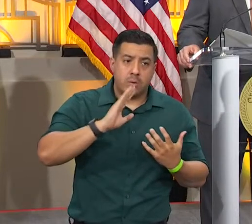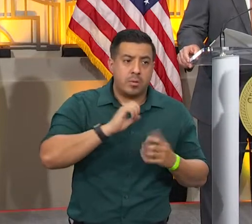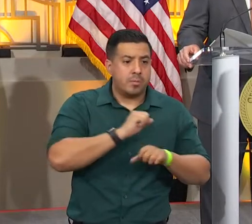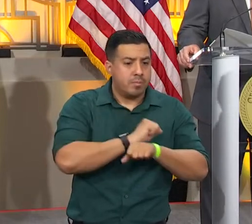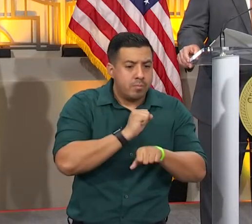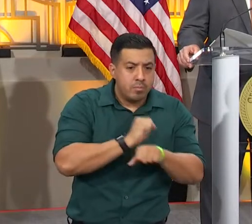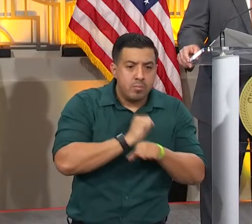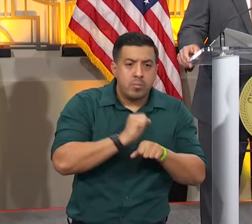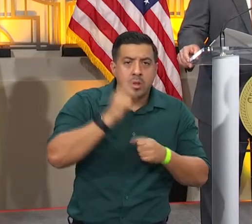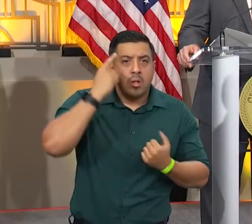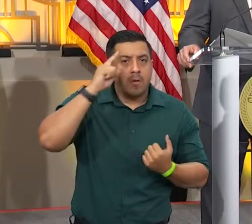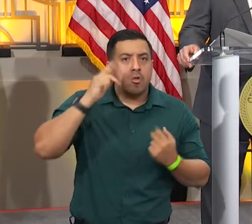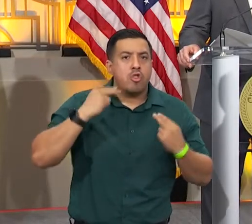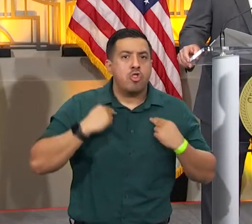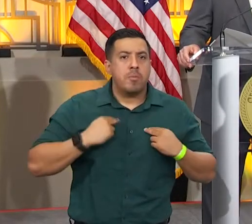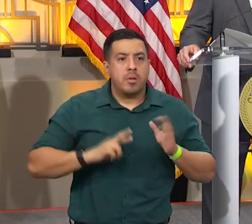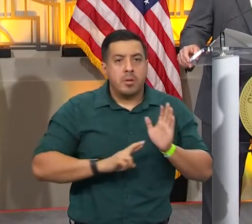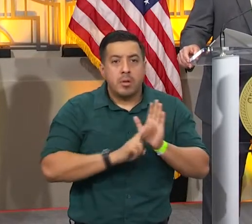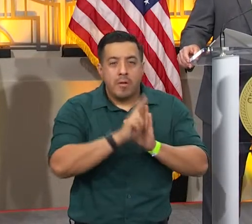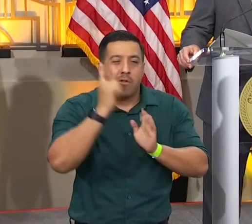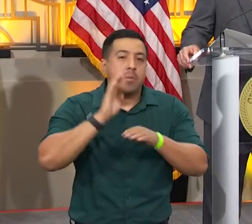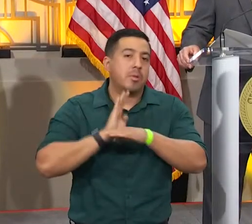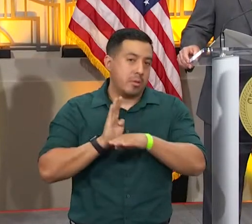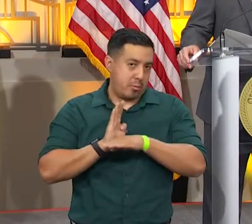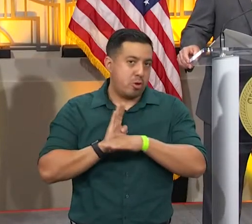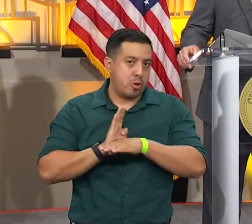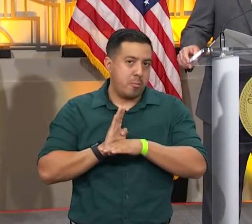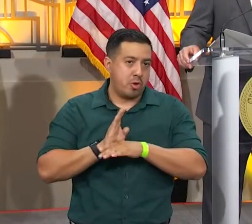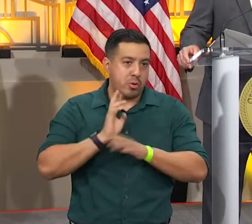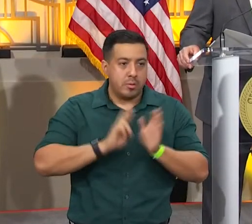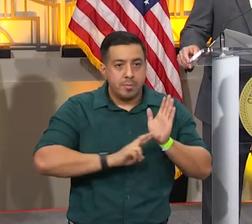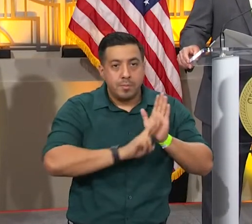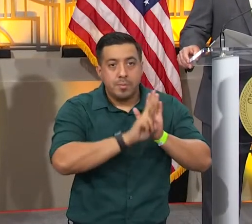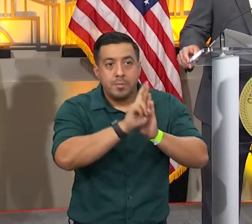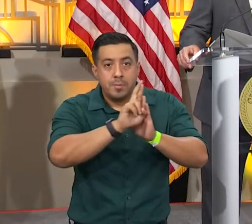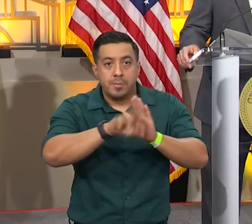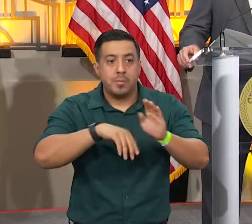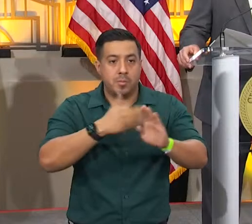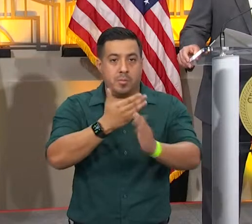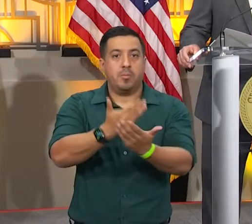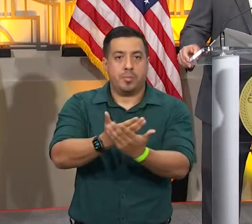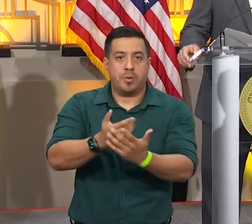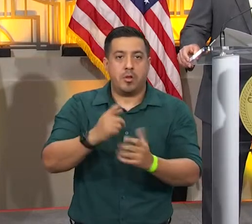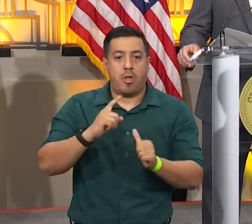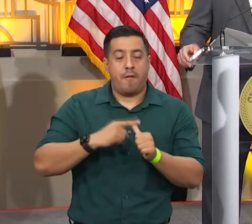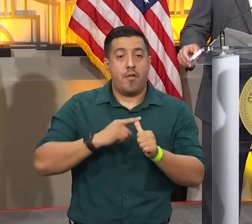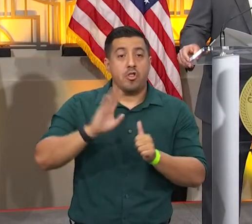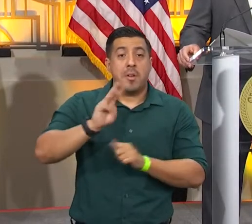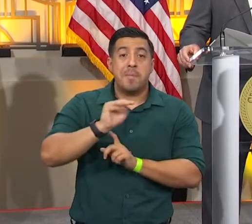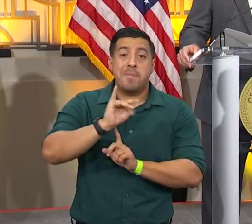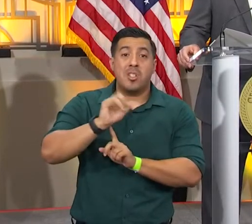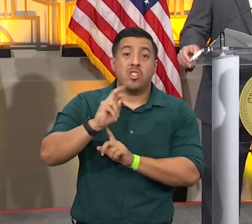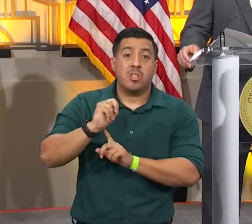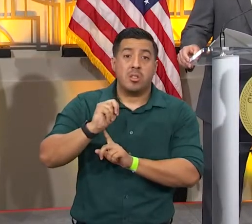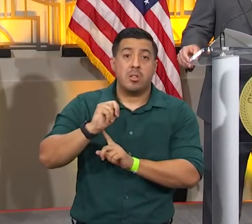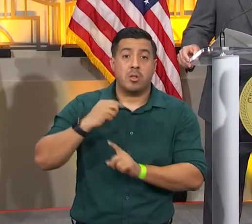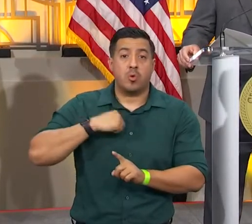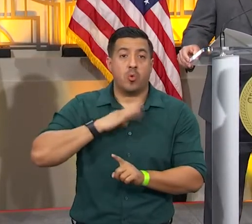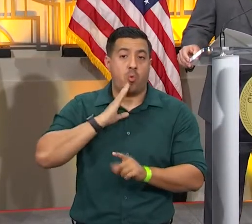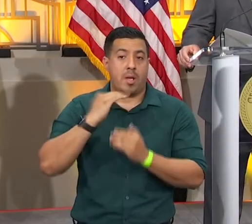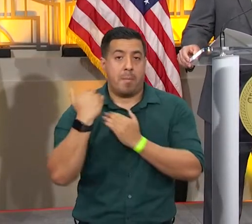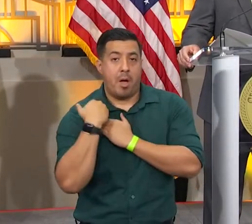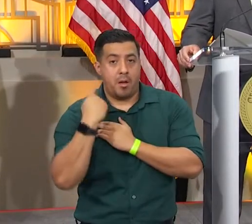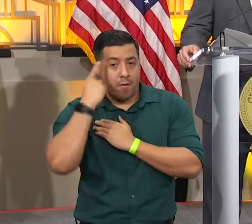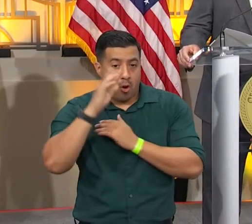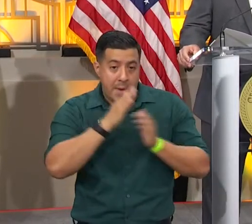long-promised era of human spaceflight, commercial human spaceflight. As the industry's only full-service mission provider, Axiom will be responsible for